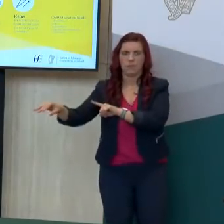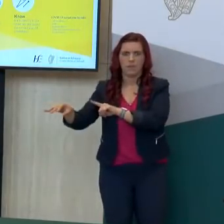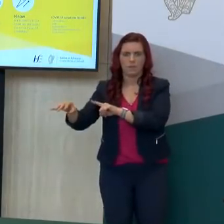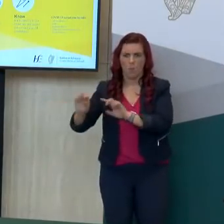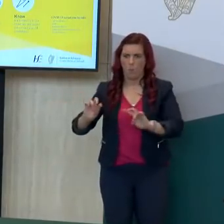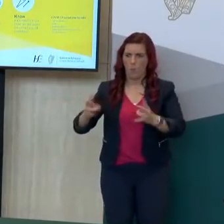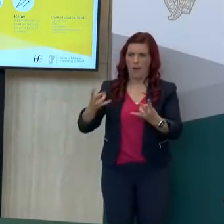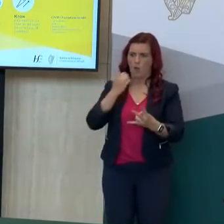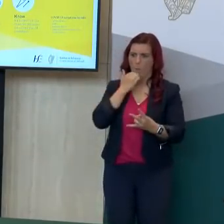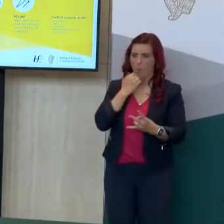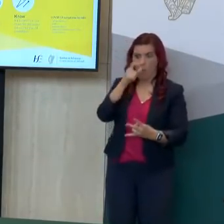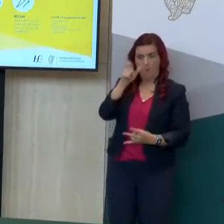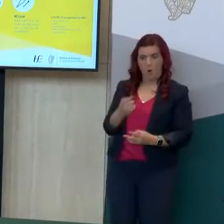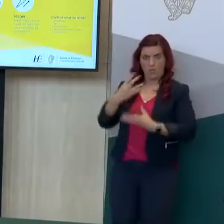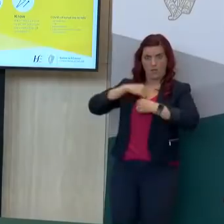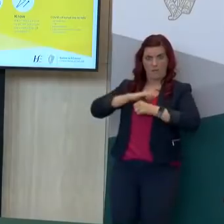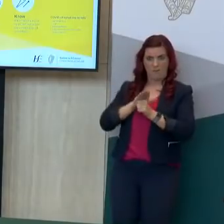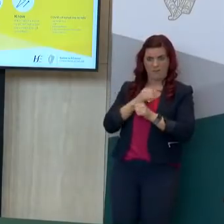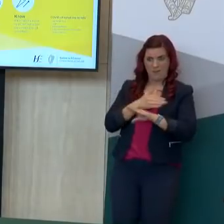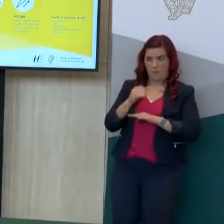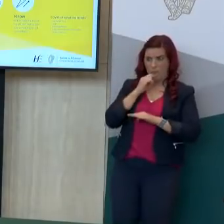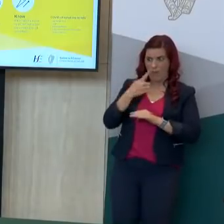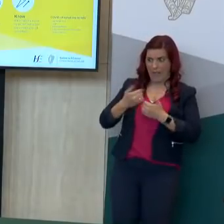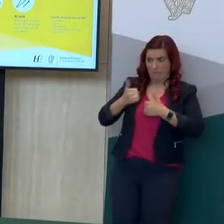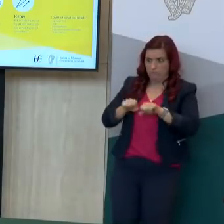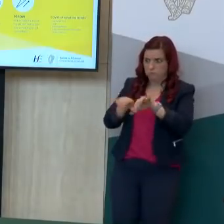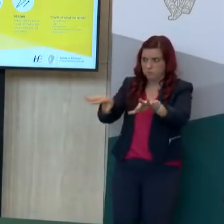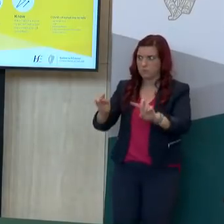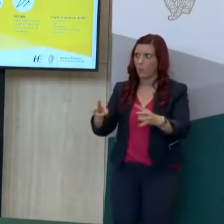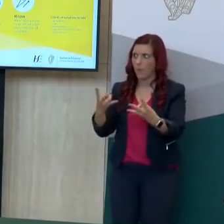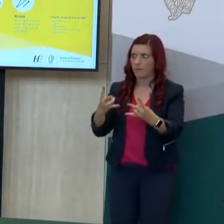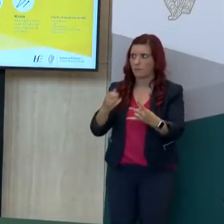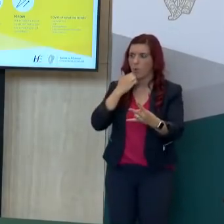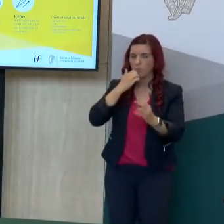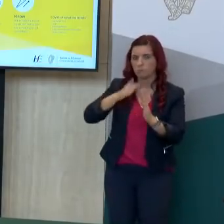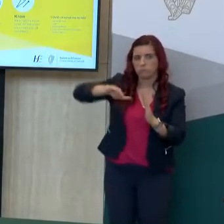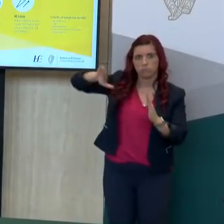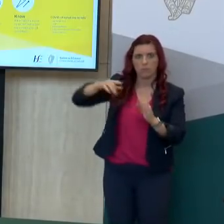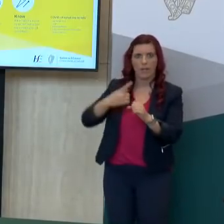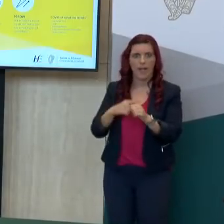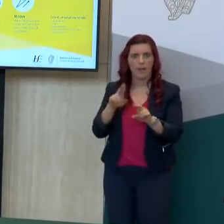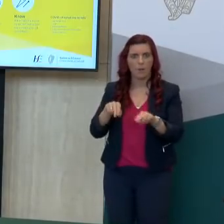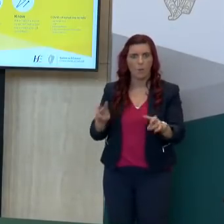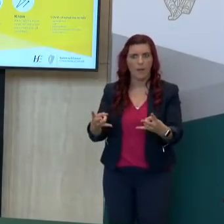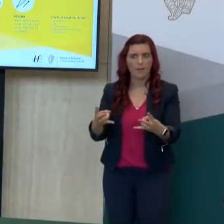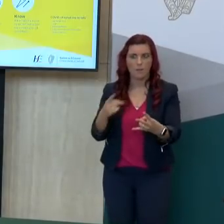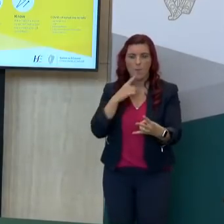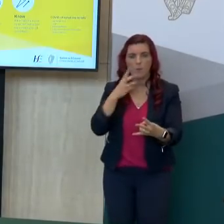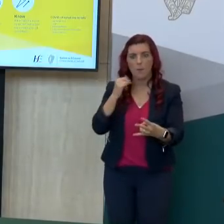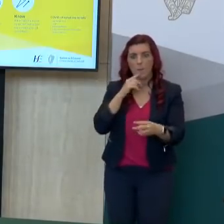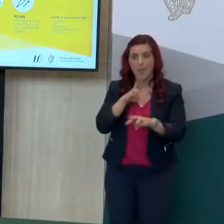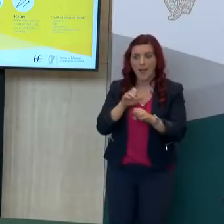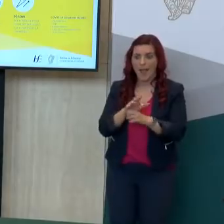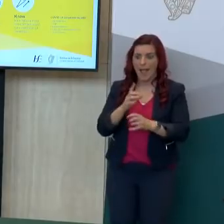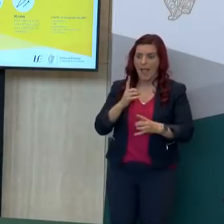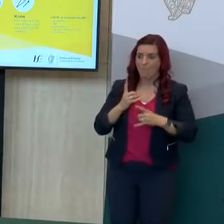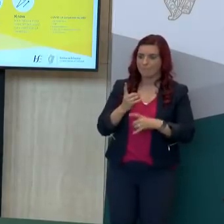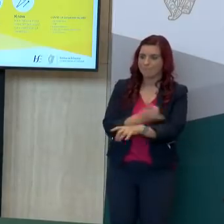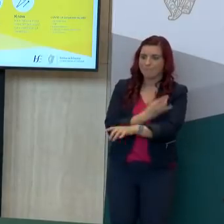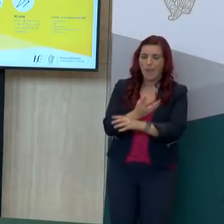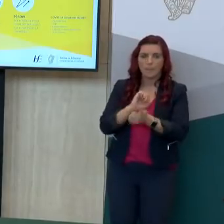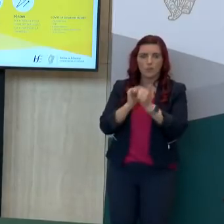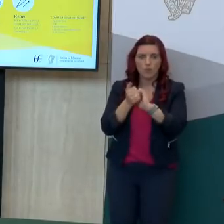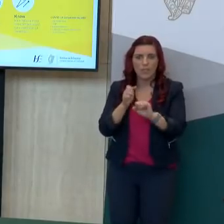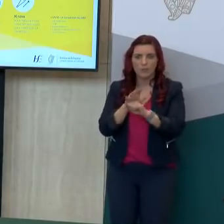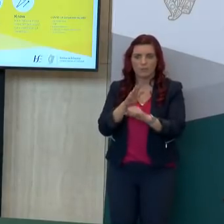the other source of concern for us, not just here, but is this sense of invulnerability that people have to the virus. It hasn't changed. Its nature hasn't changed how deadly